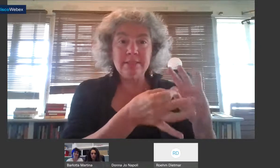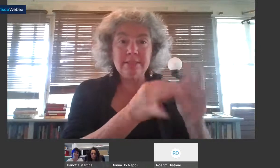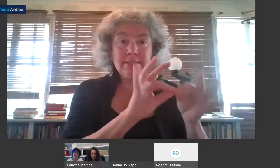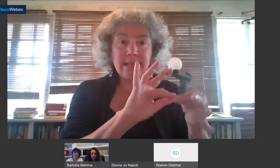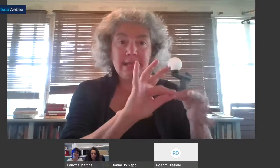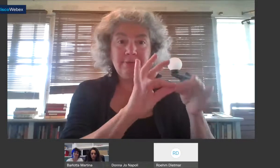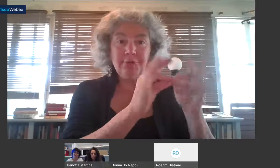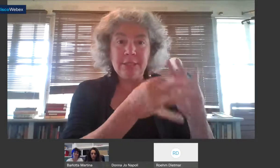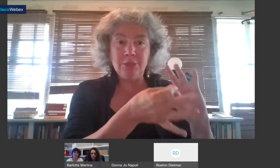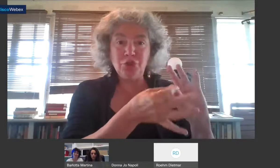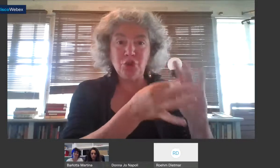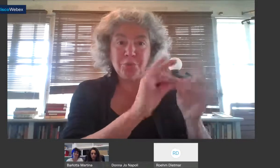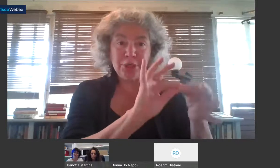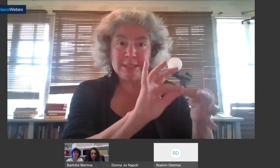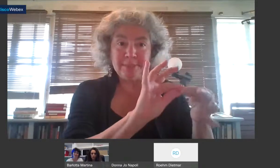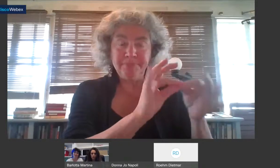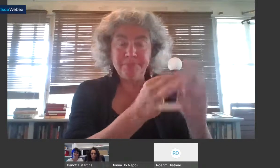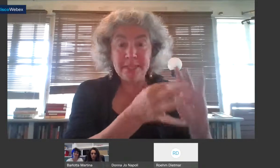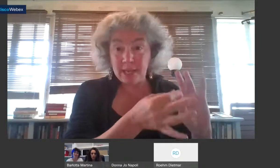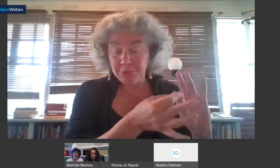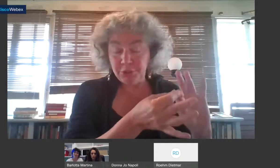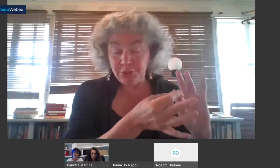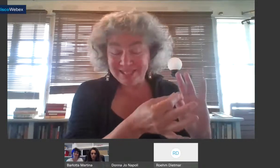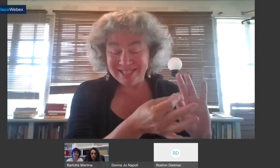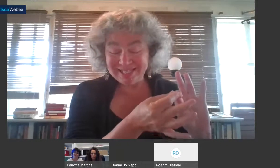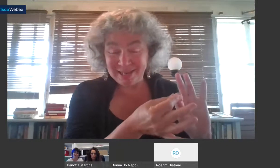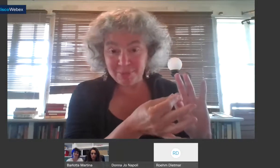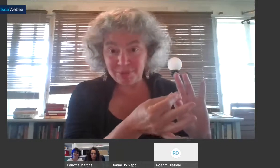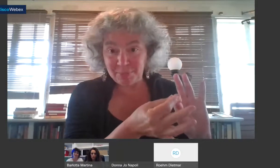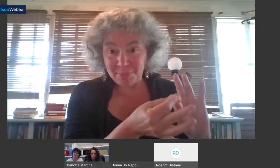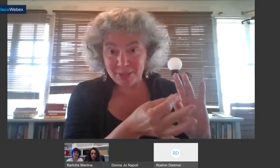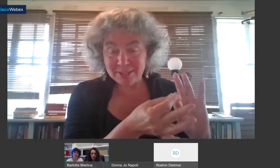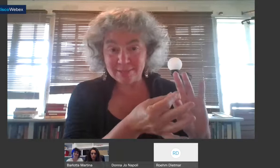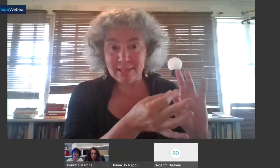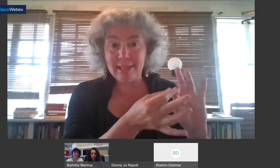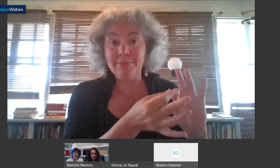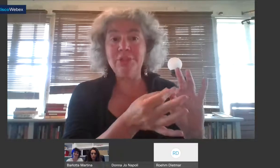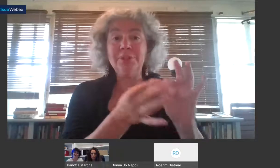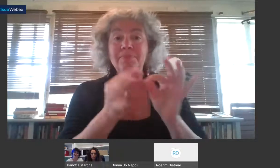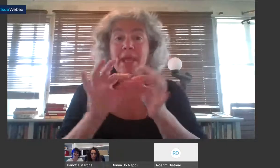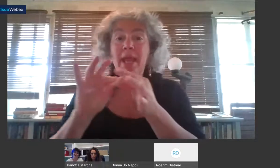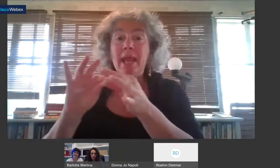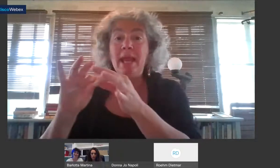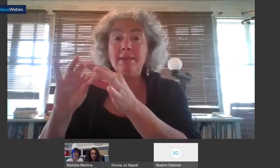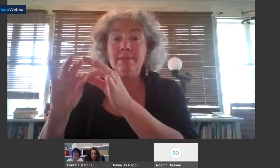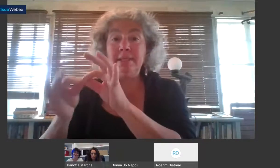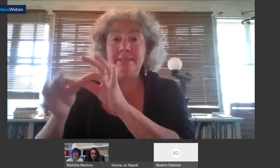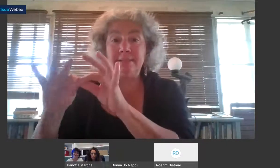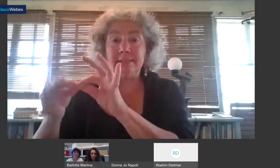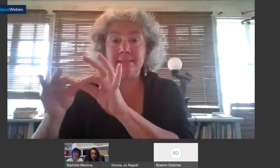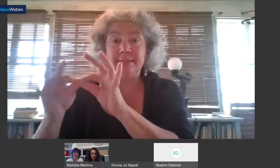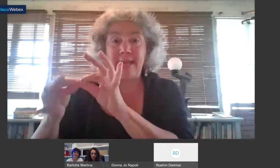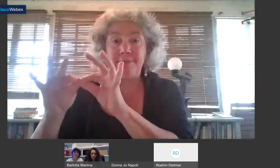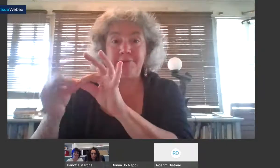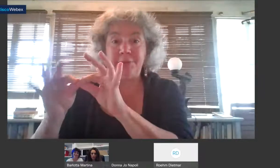the sign for interpret. I'm using examples from American Sign Language. And this is the sign for